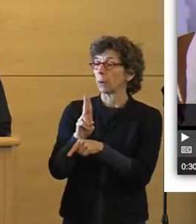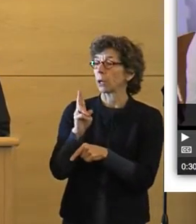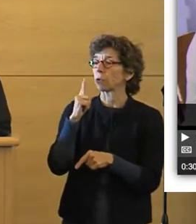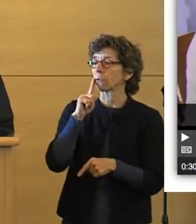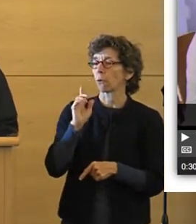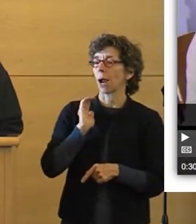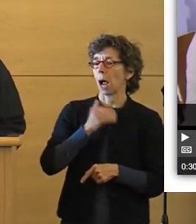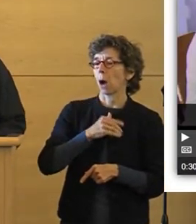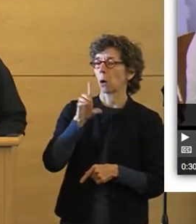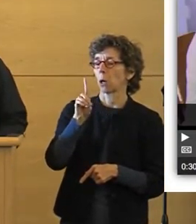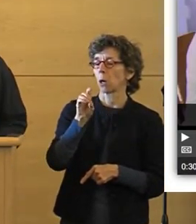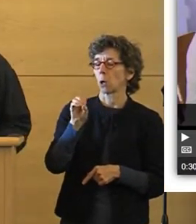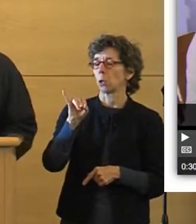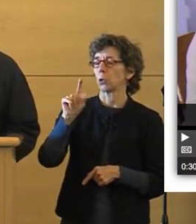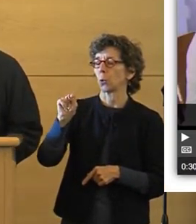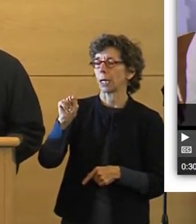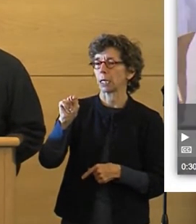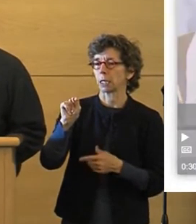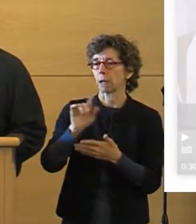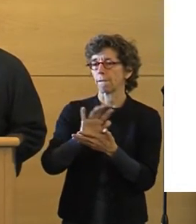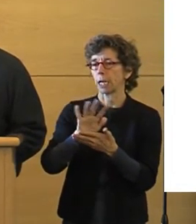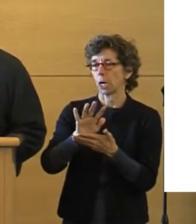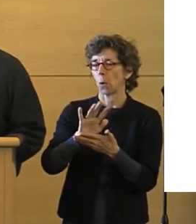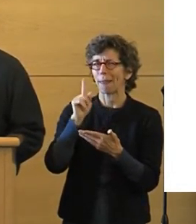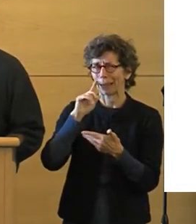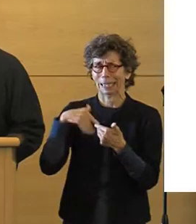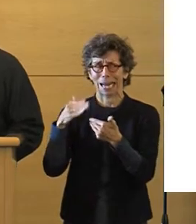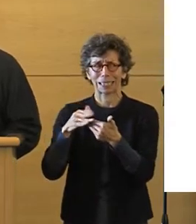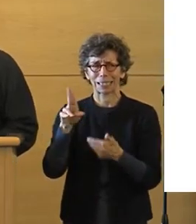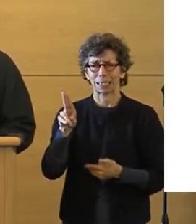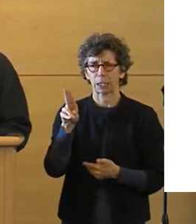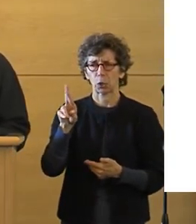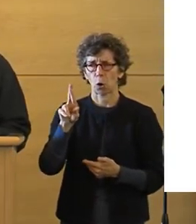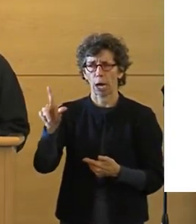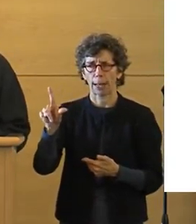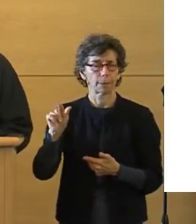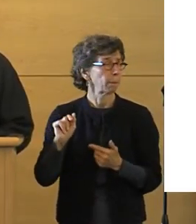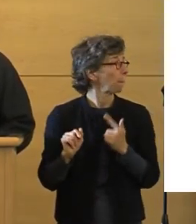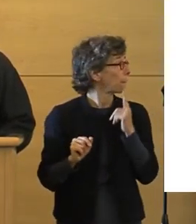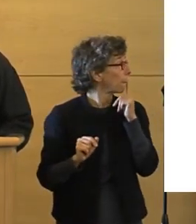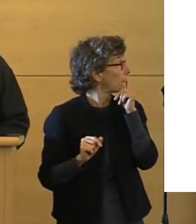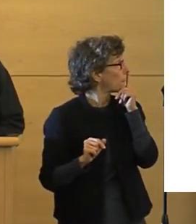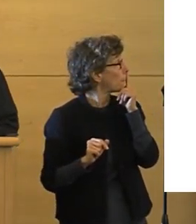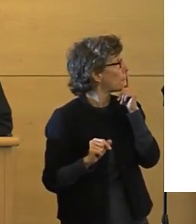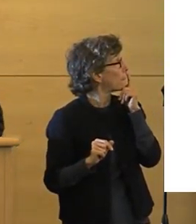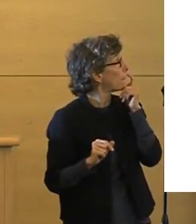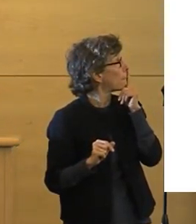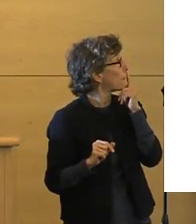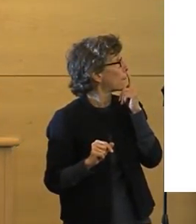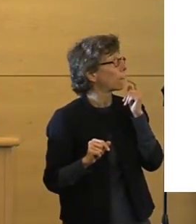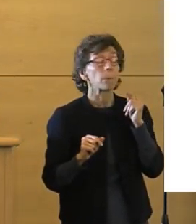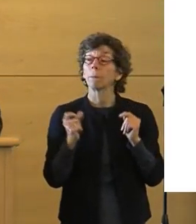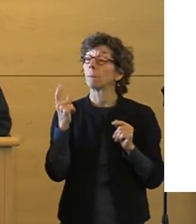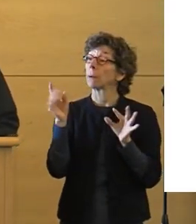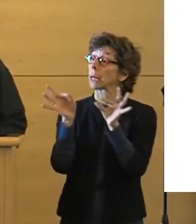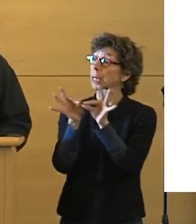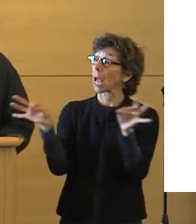web pages. It has a lot of functionality that no other player comes close to